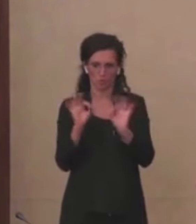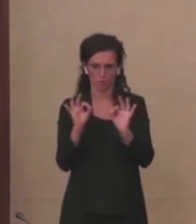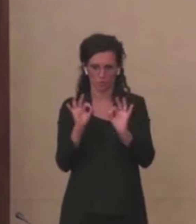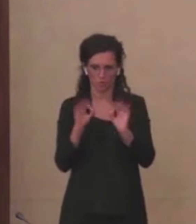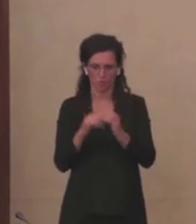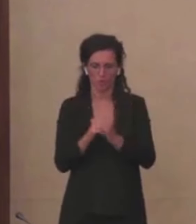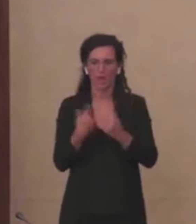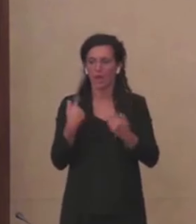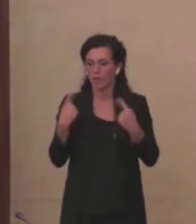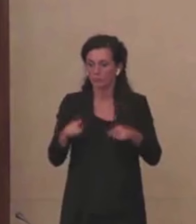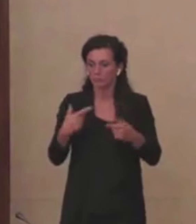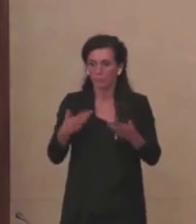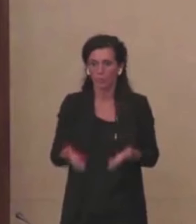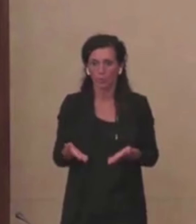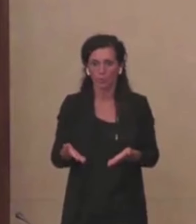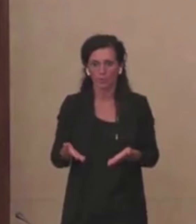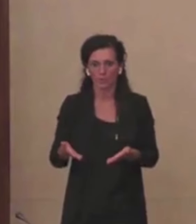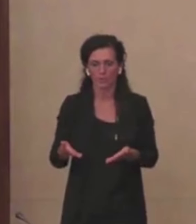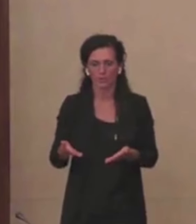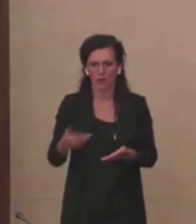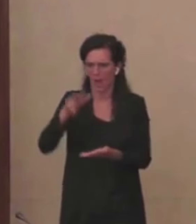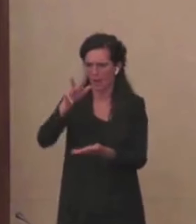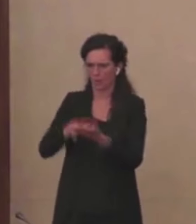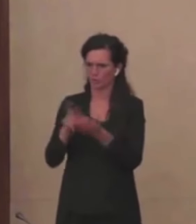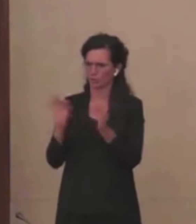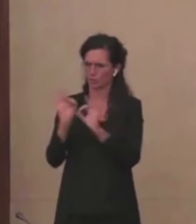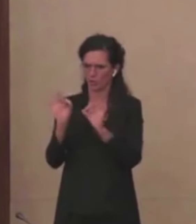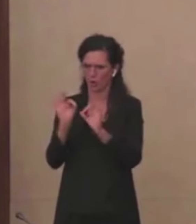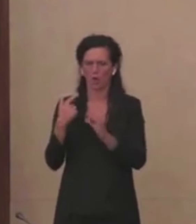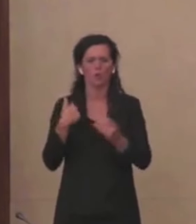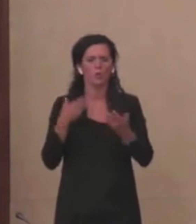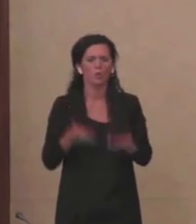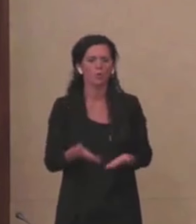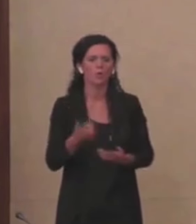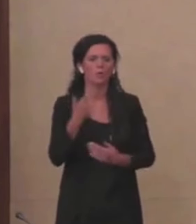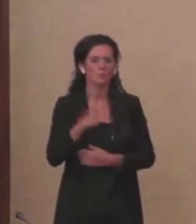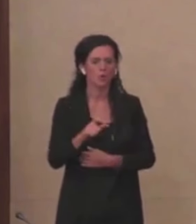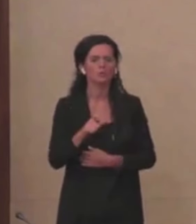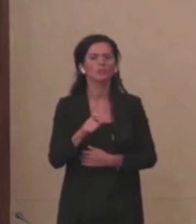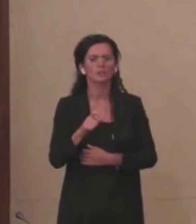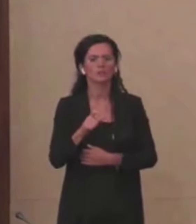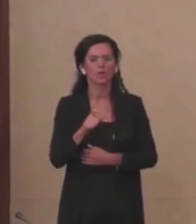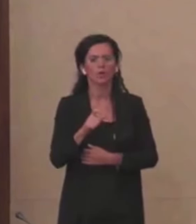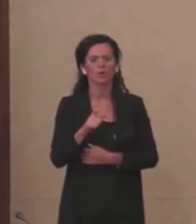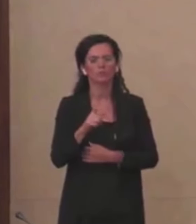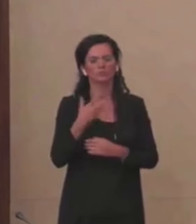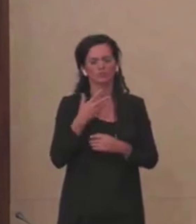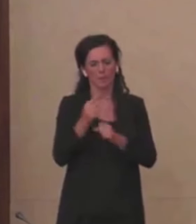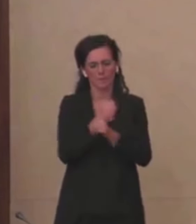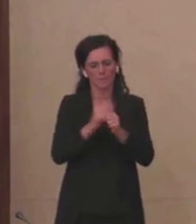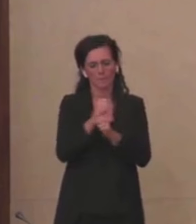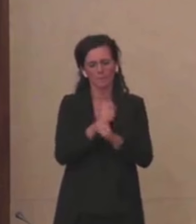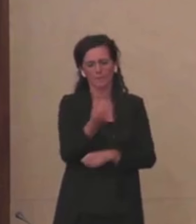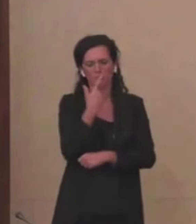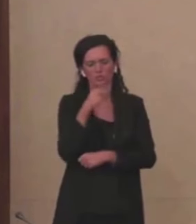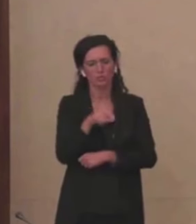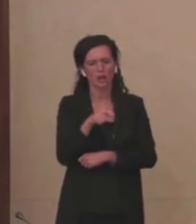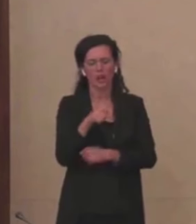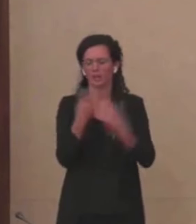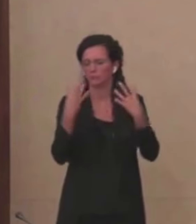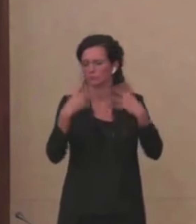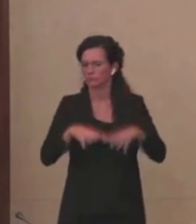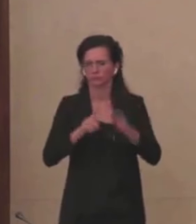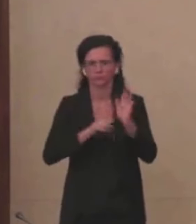or a class of drugs that's very effective, which I will show you. And part of the reason is the